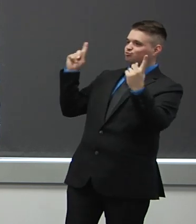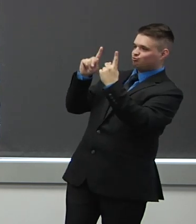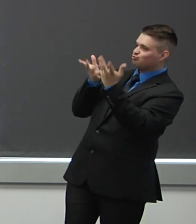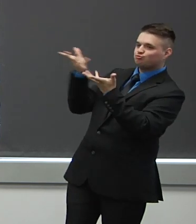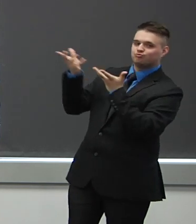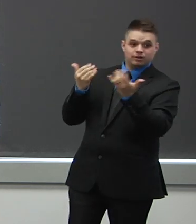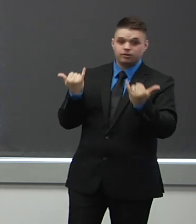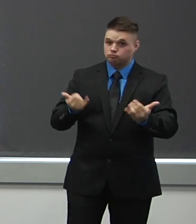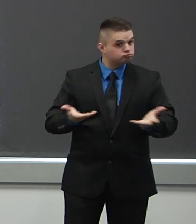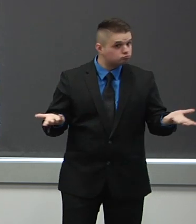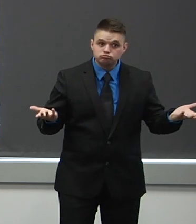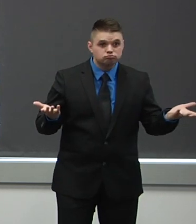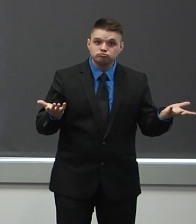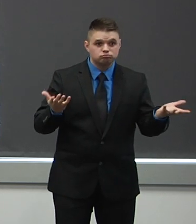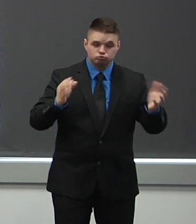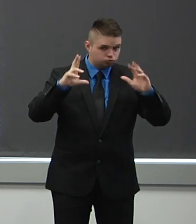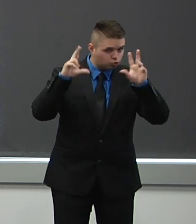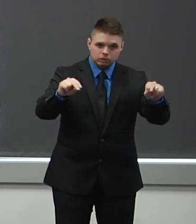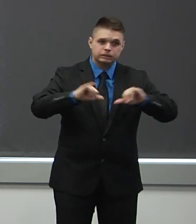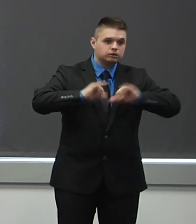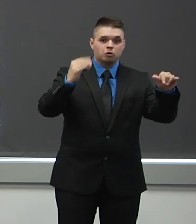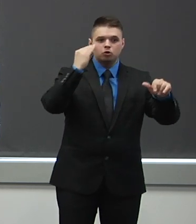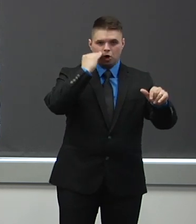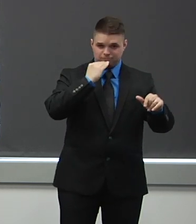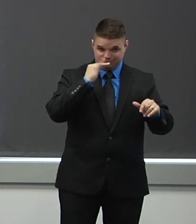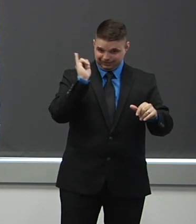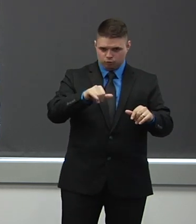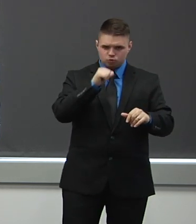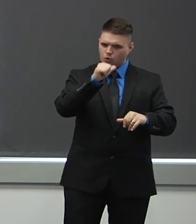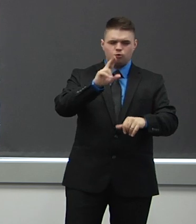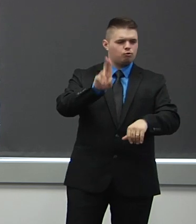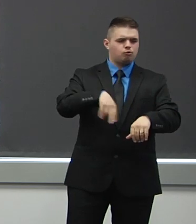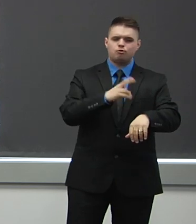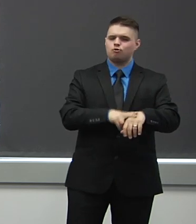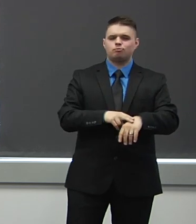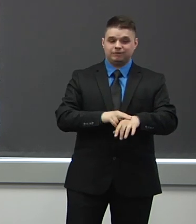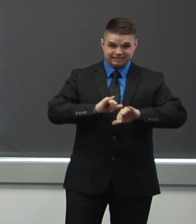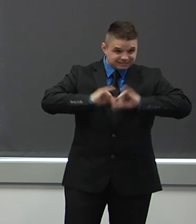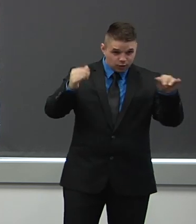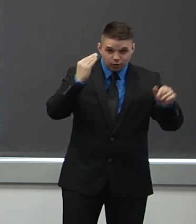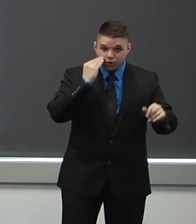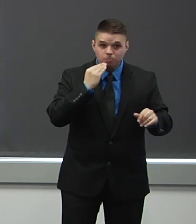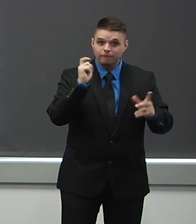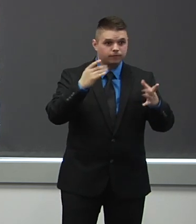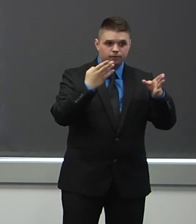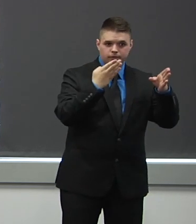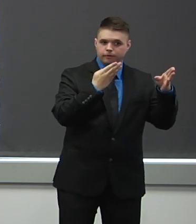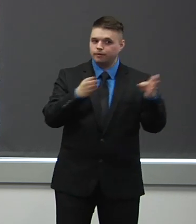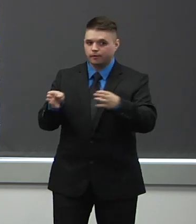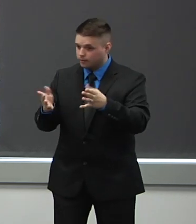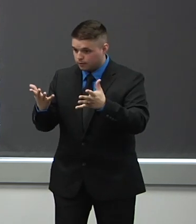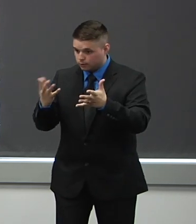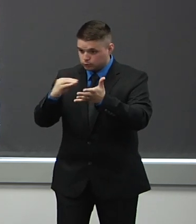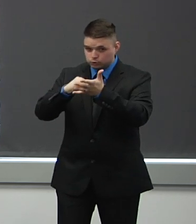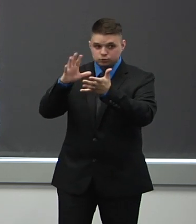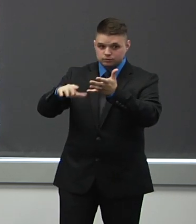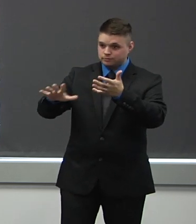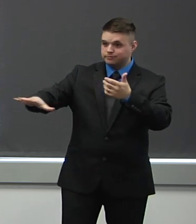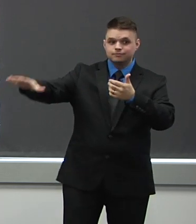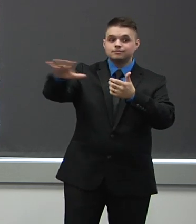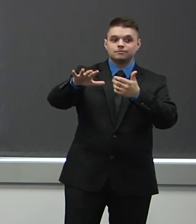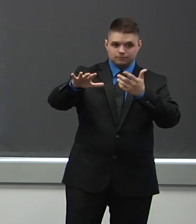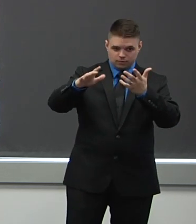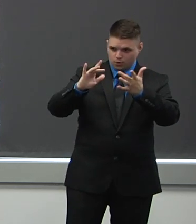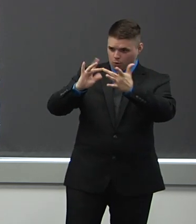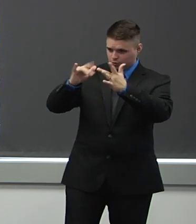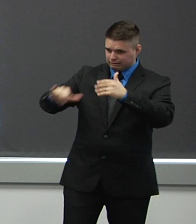us. And we're asking everybody, our families, our students, and our teachers to switch over to serving kids when they can't see them physically